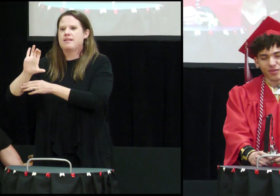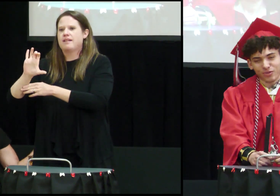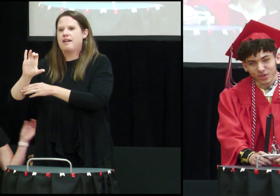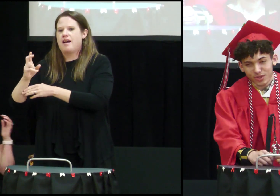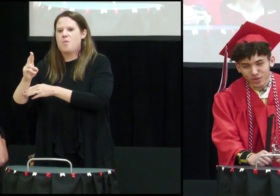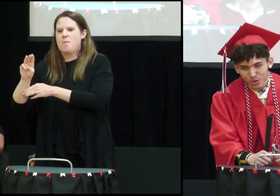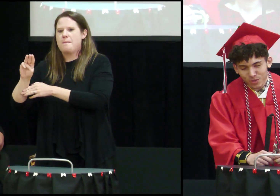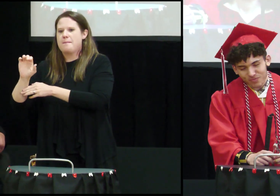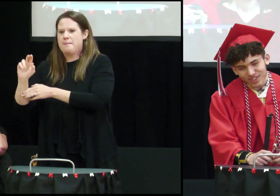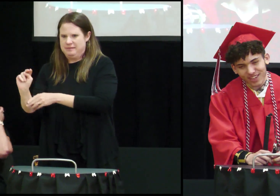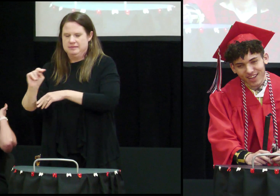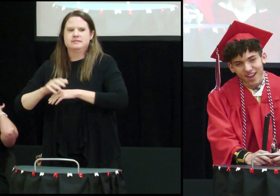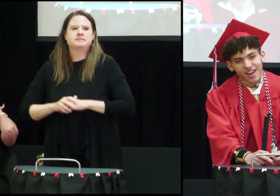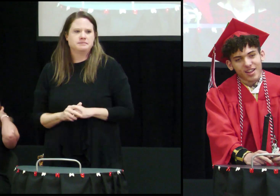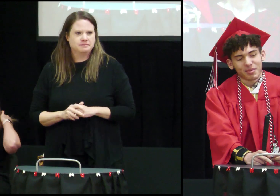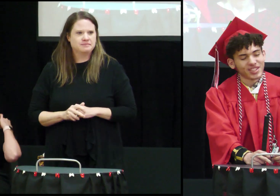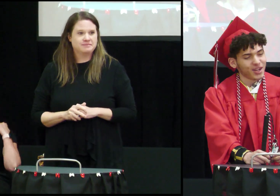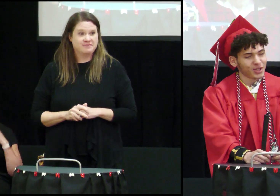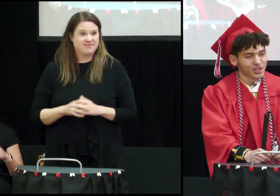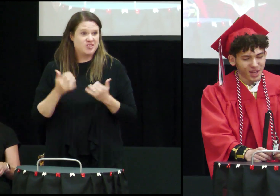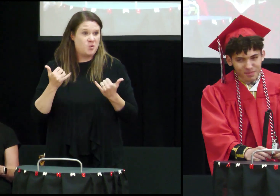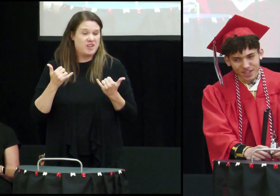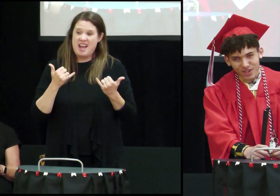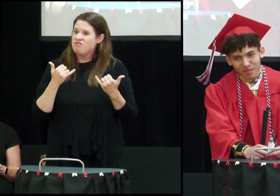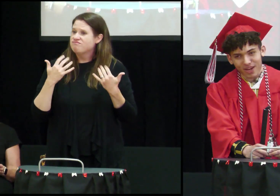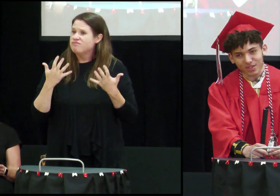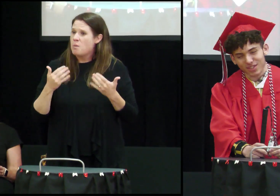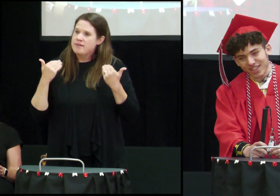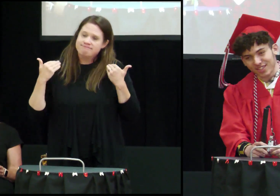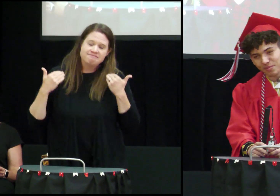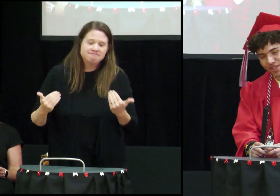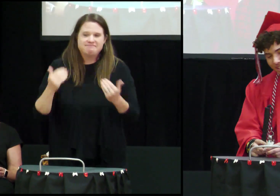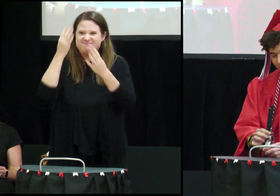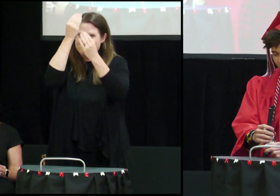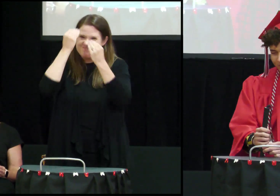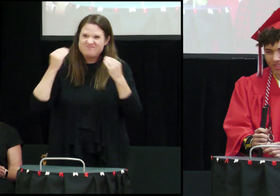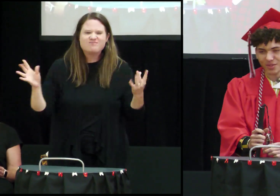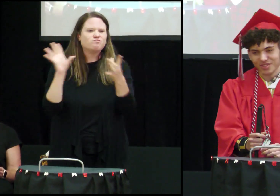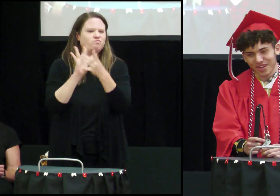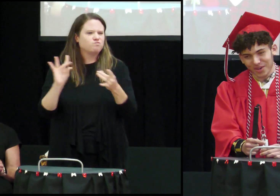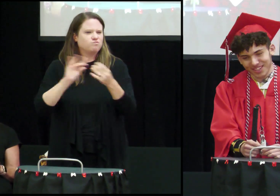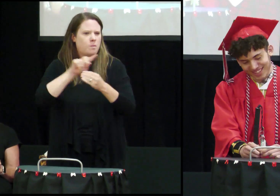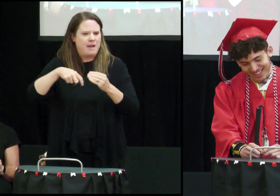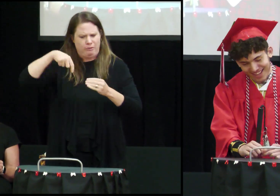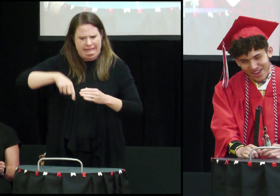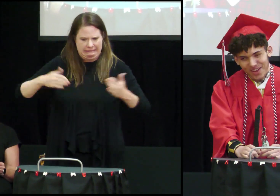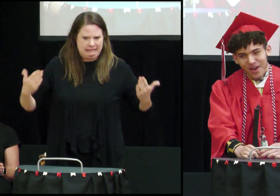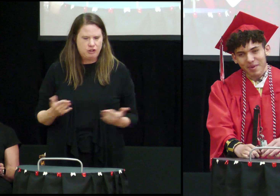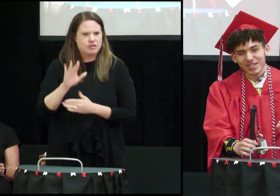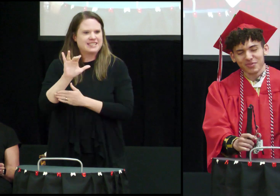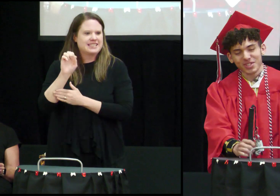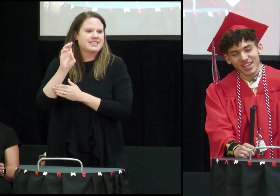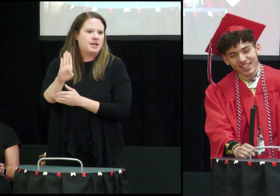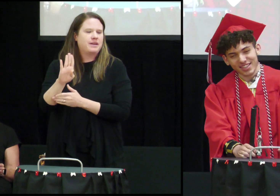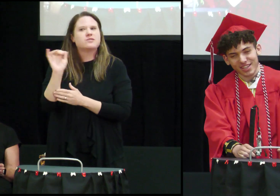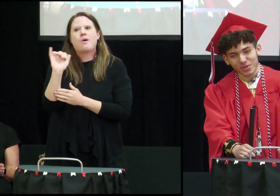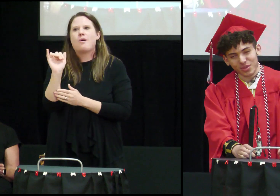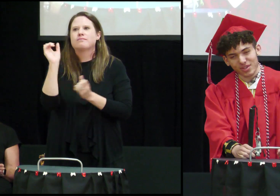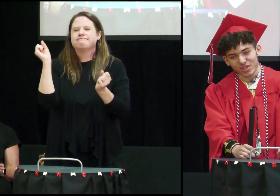further ado, let me tell you a little something here about CSDB. So imagine for a second that you were surrounded